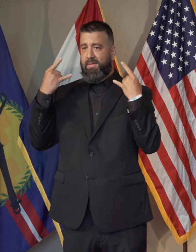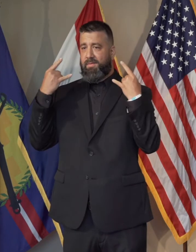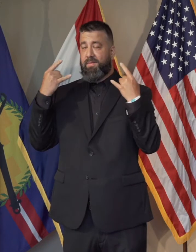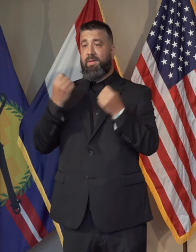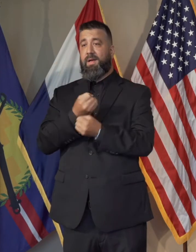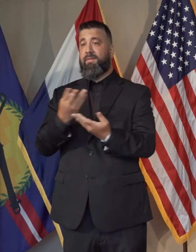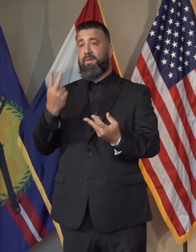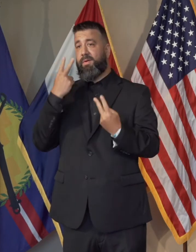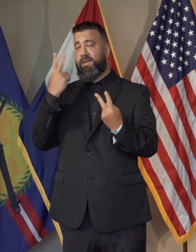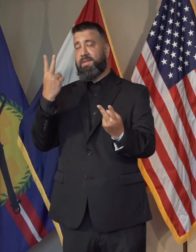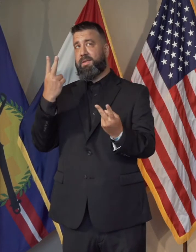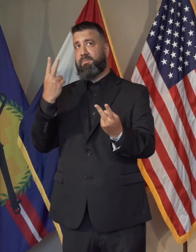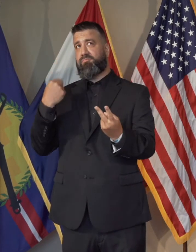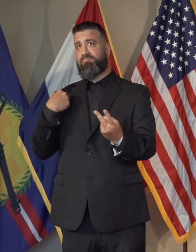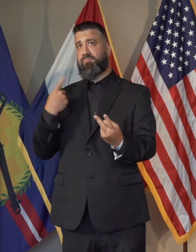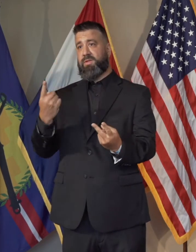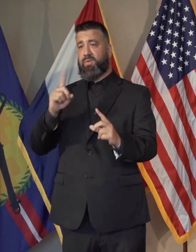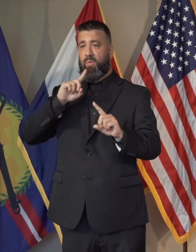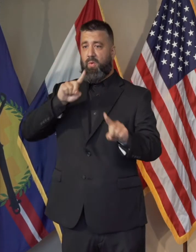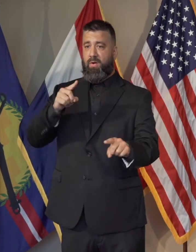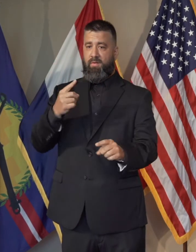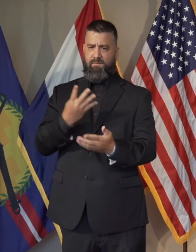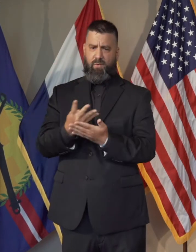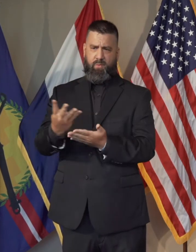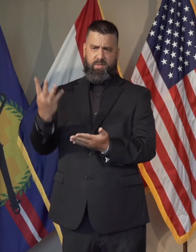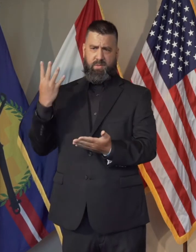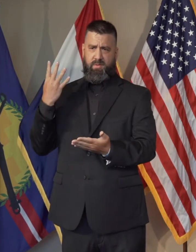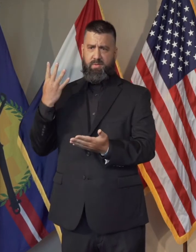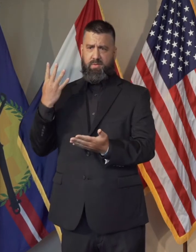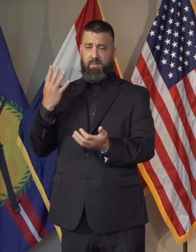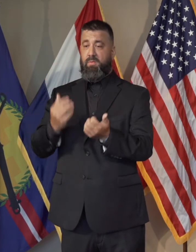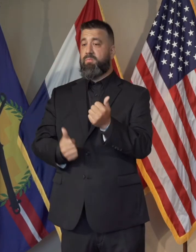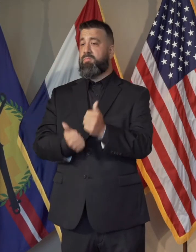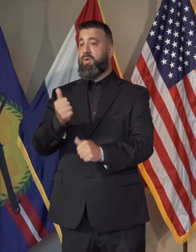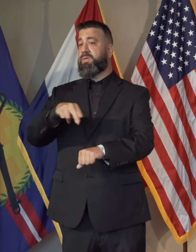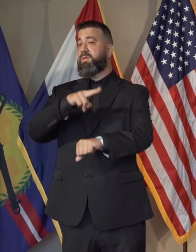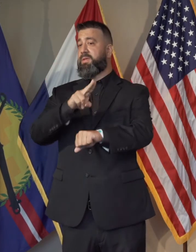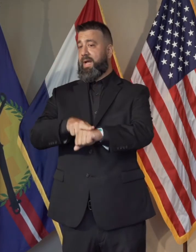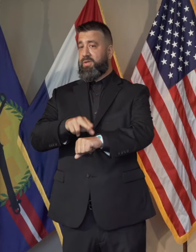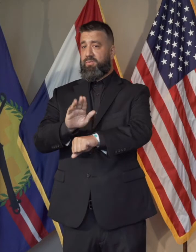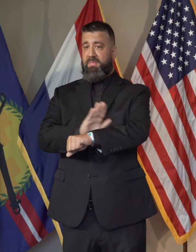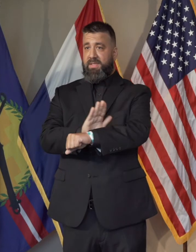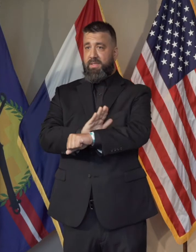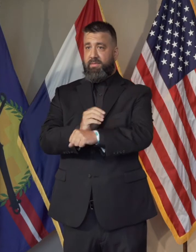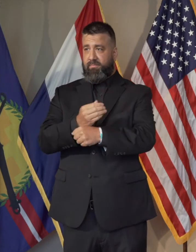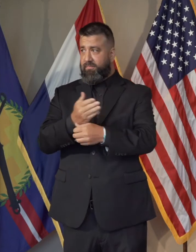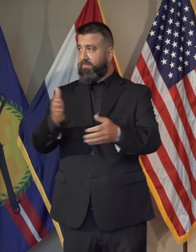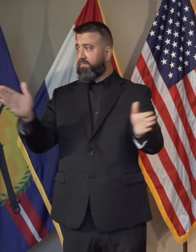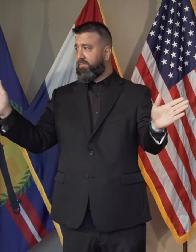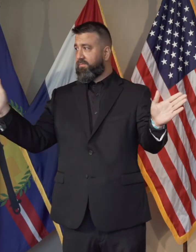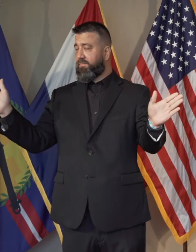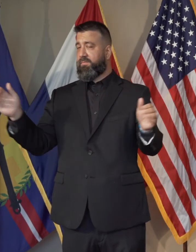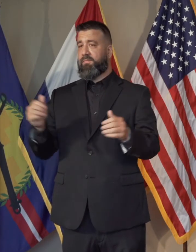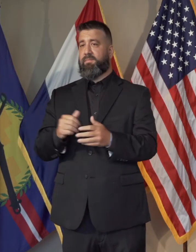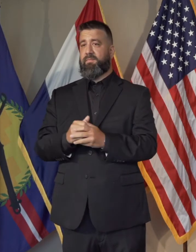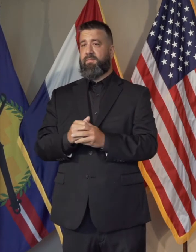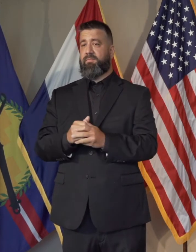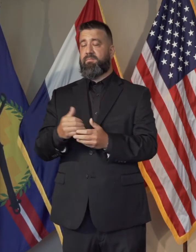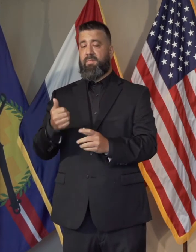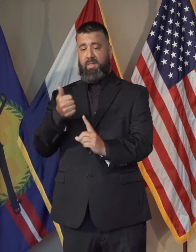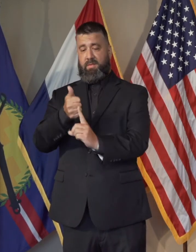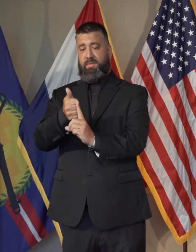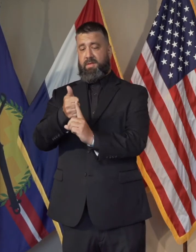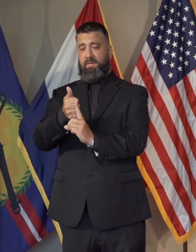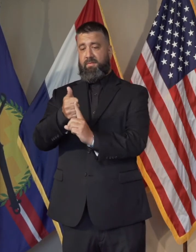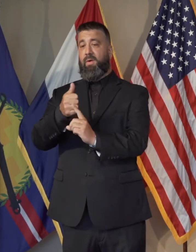our masking order 4 weeks ago is most national franchises, most businesses that have a national footprint have, on